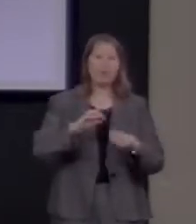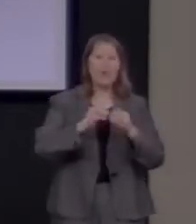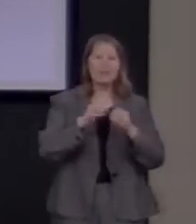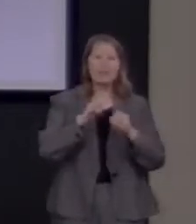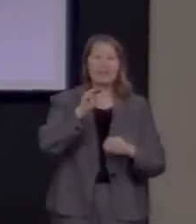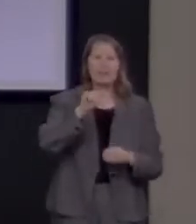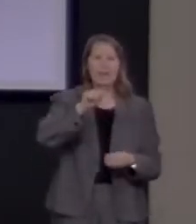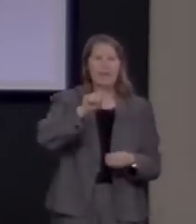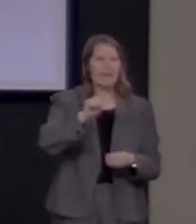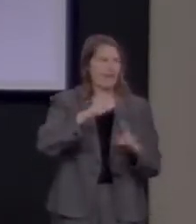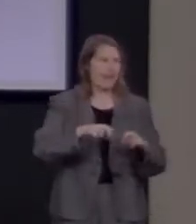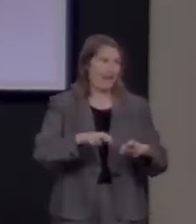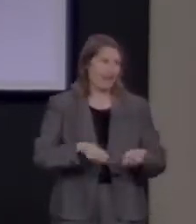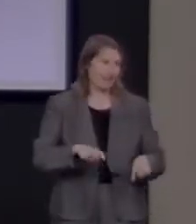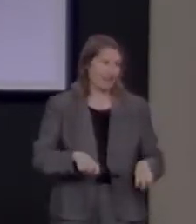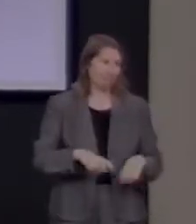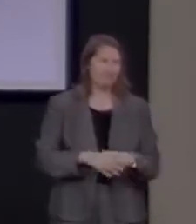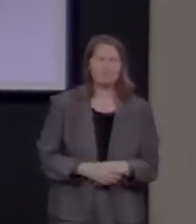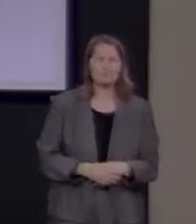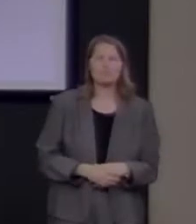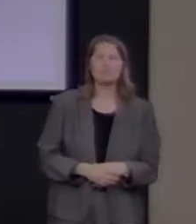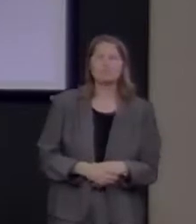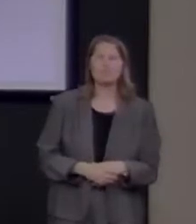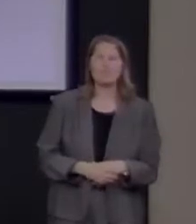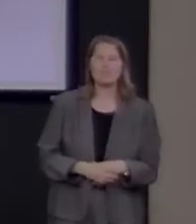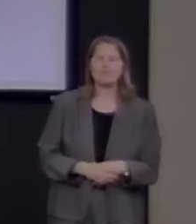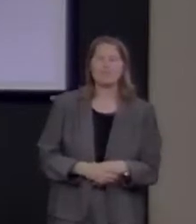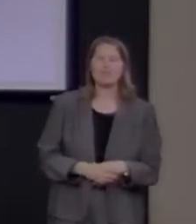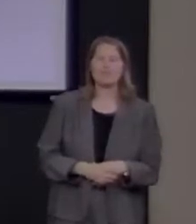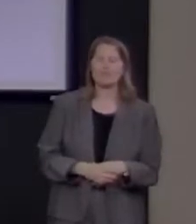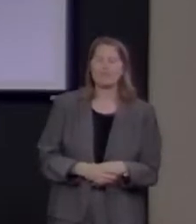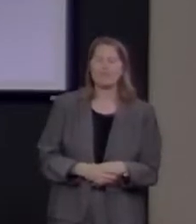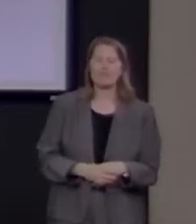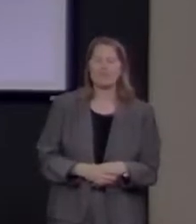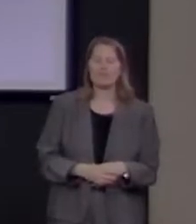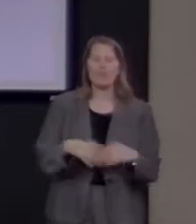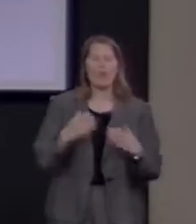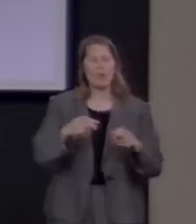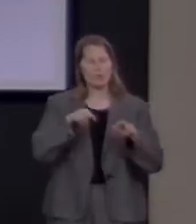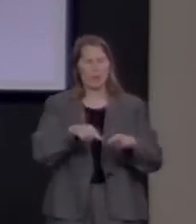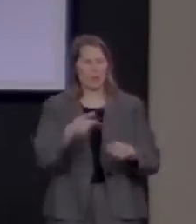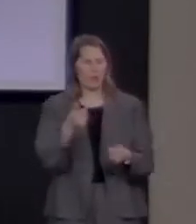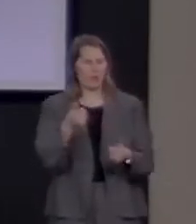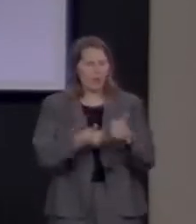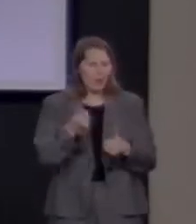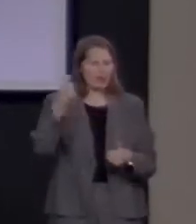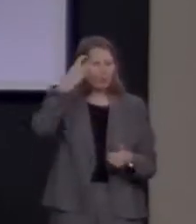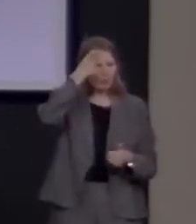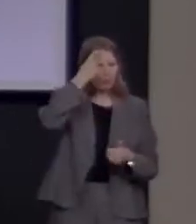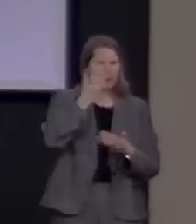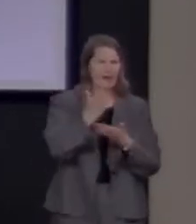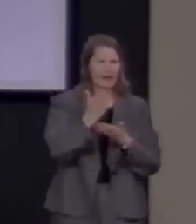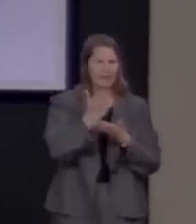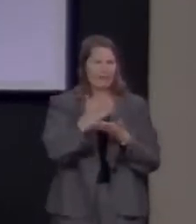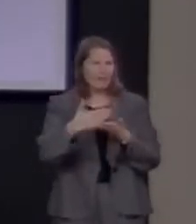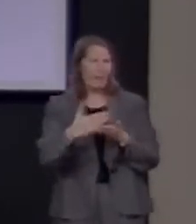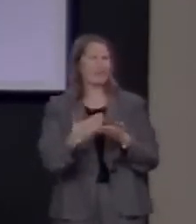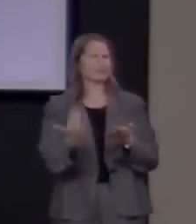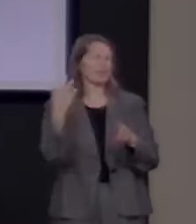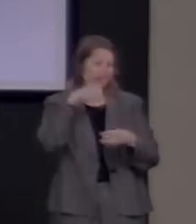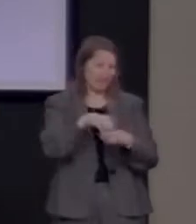meta-analysis. For this, in order to really look at which brain regions are most consistently involved across studies, we used